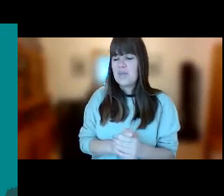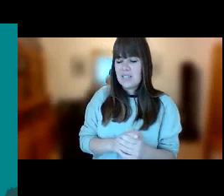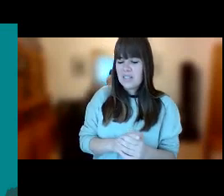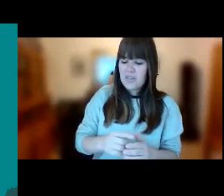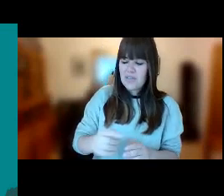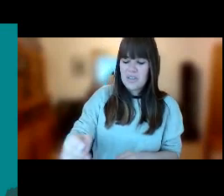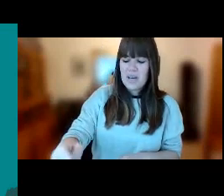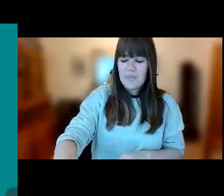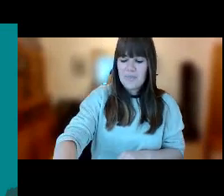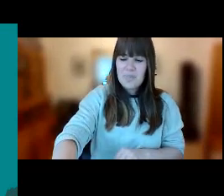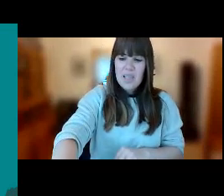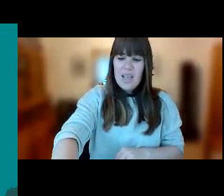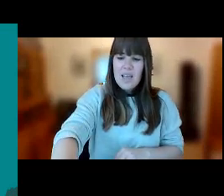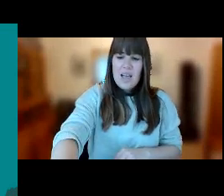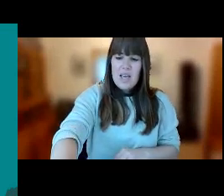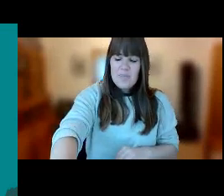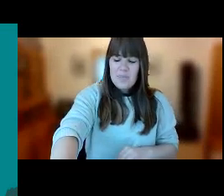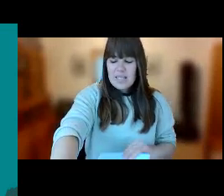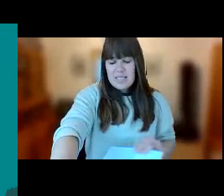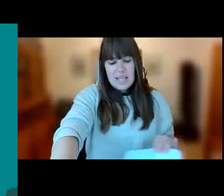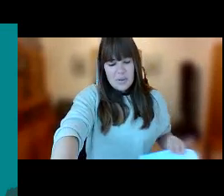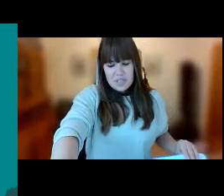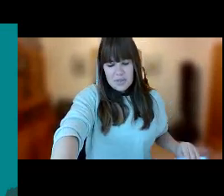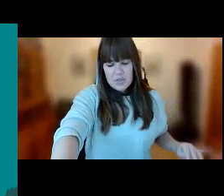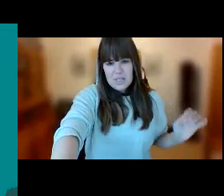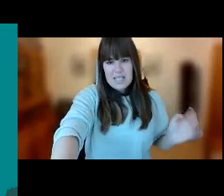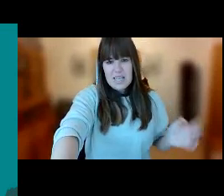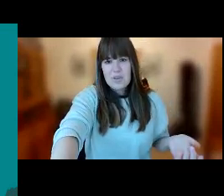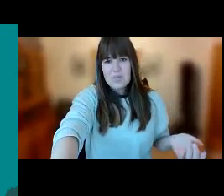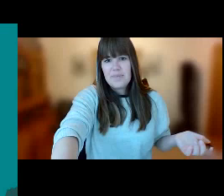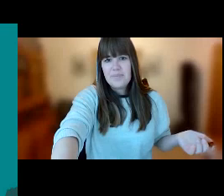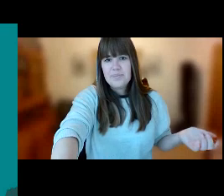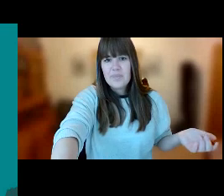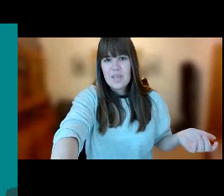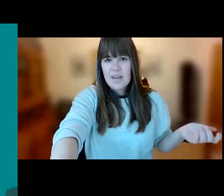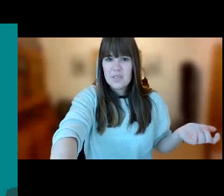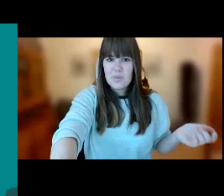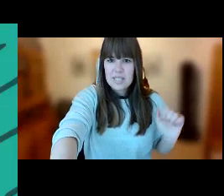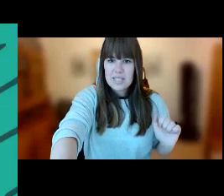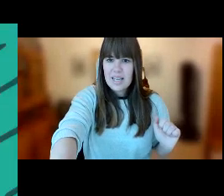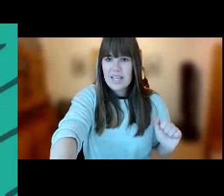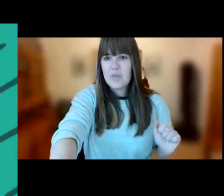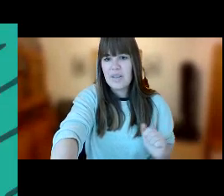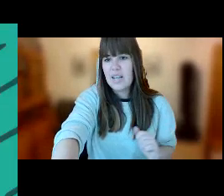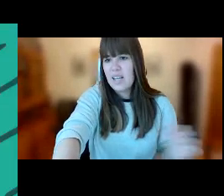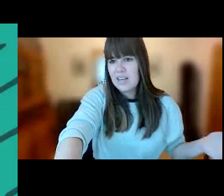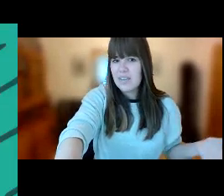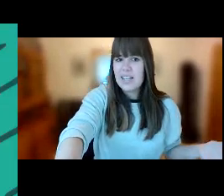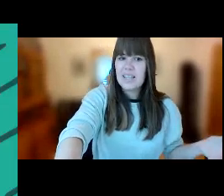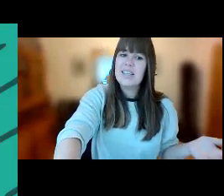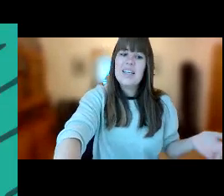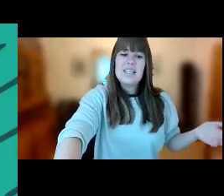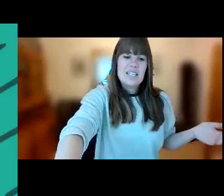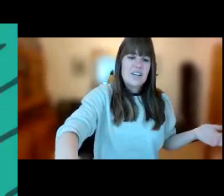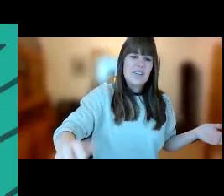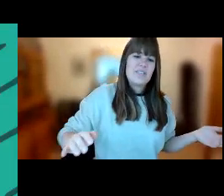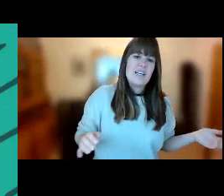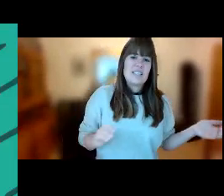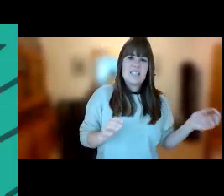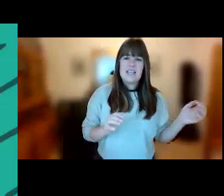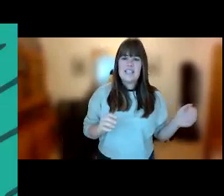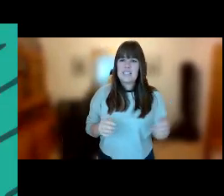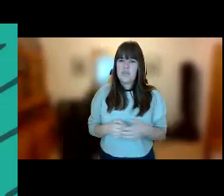but would recommend going through that one. As I say, questions we'll do on a separate one. I've just got one slide here about the learning arena.